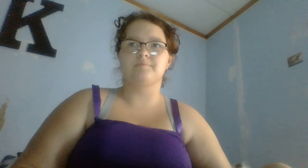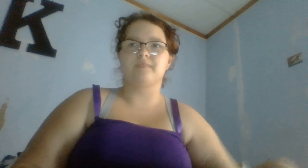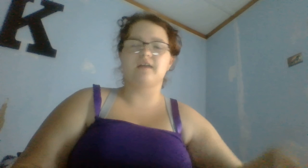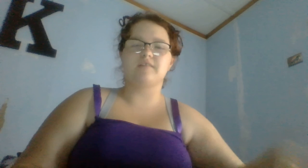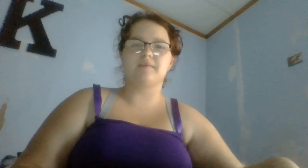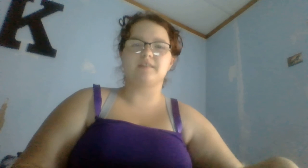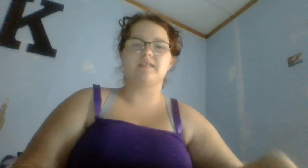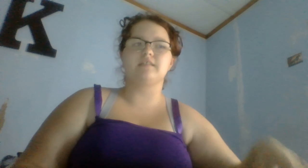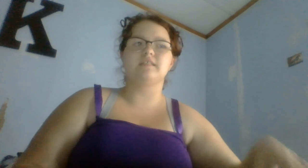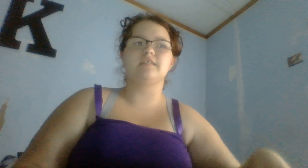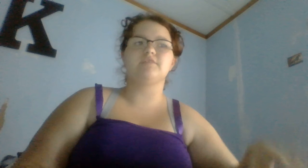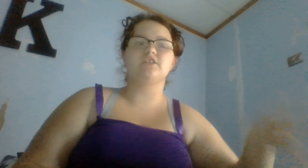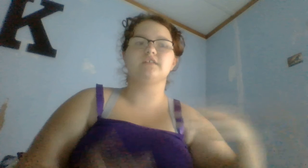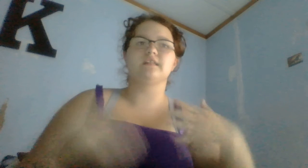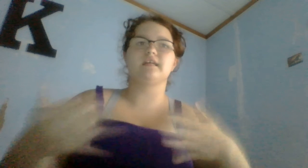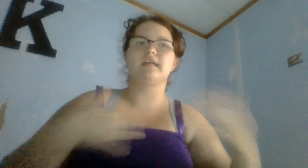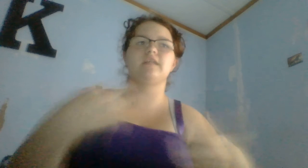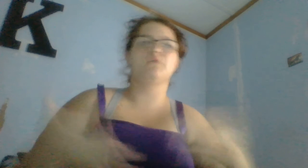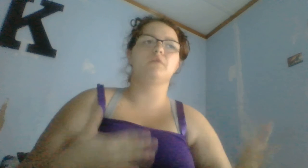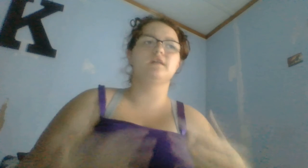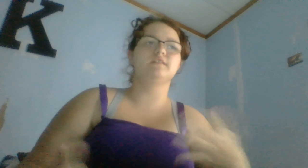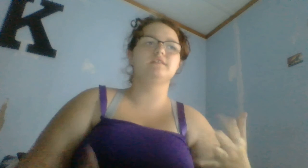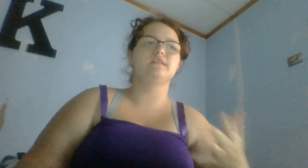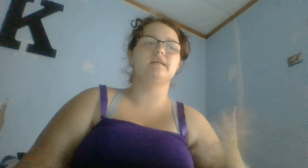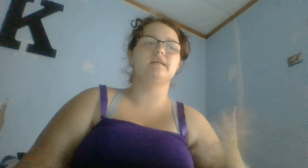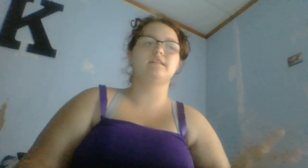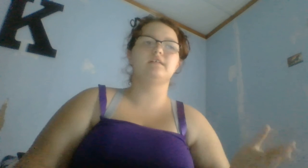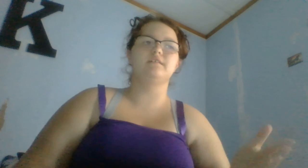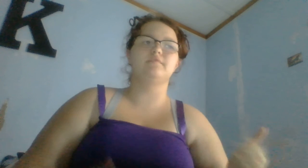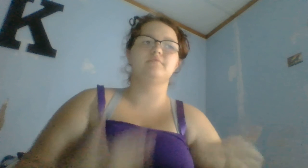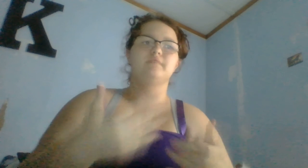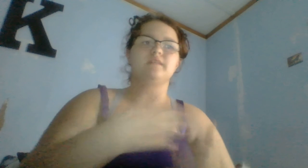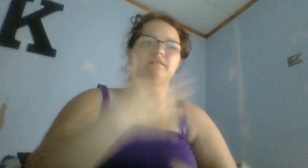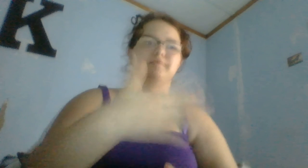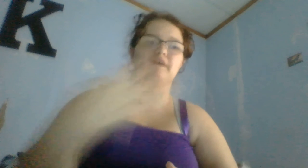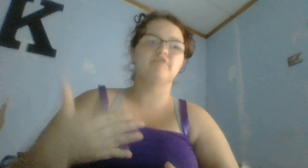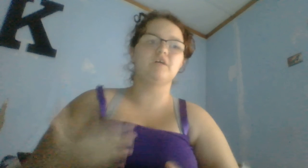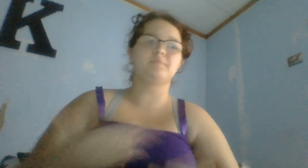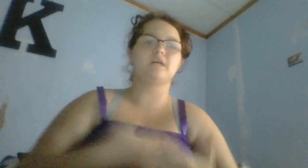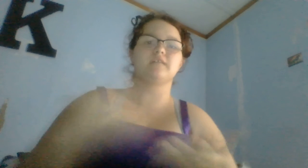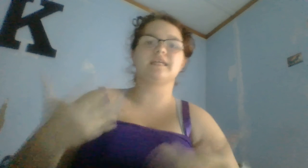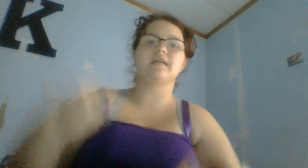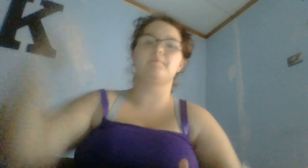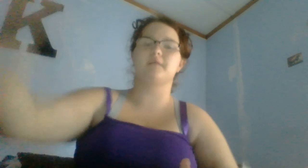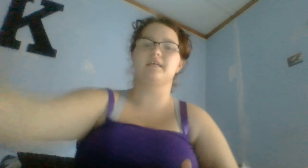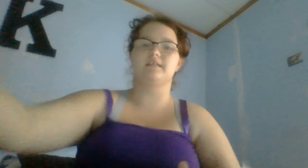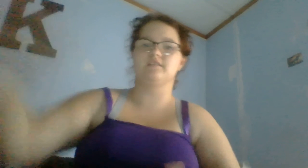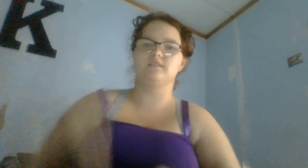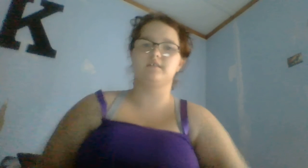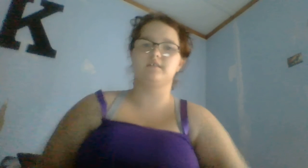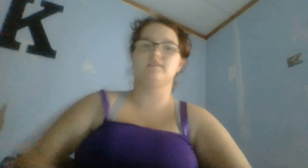if that makes sense and if there's like any ones in the in the envelopes i'll take it out and put it into the